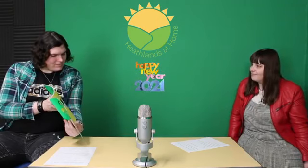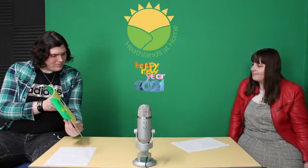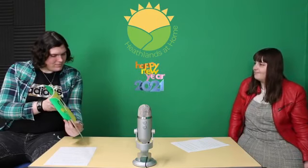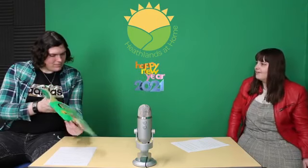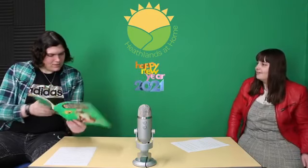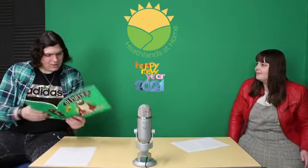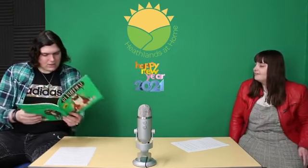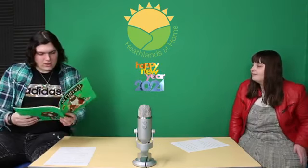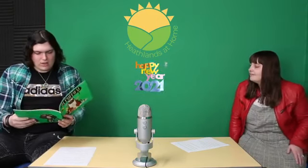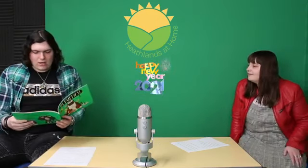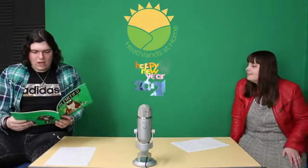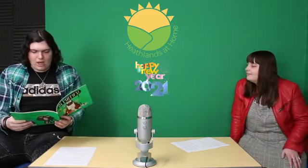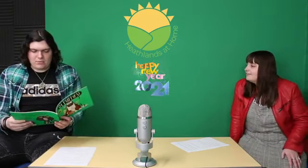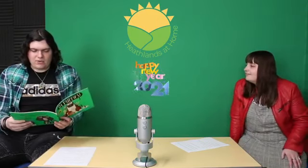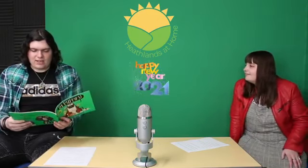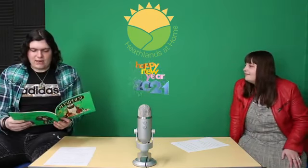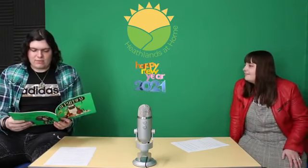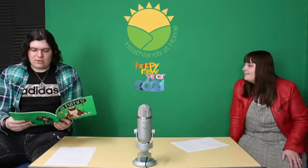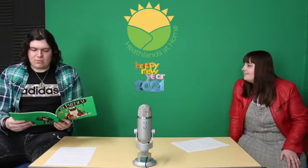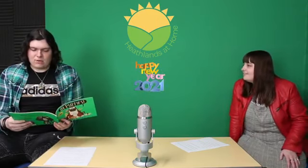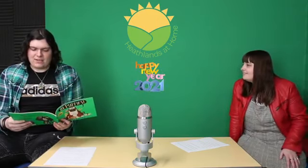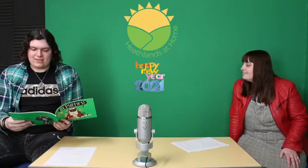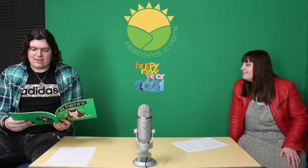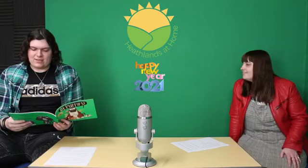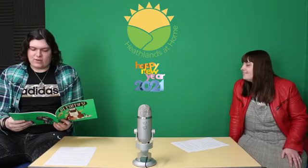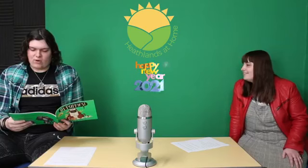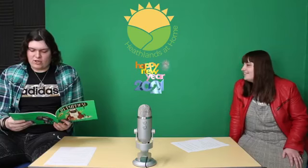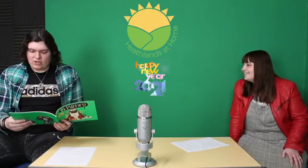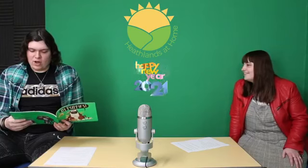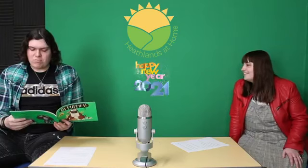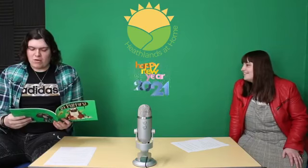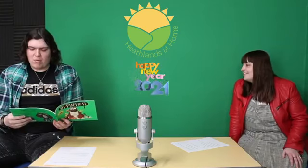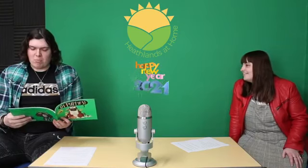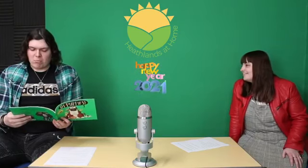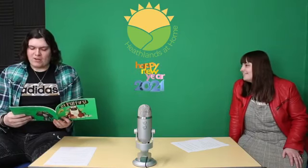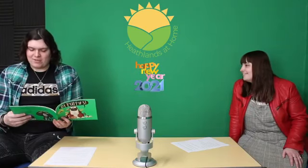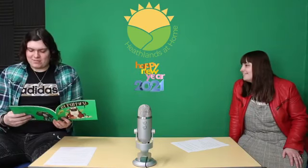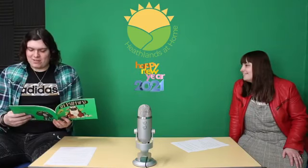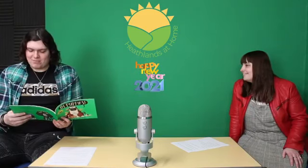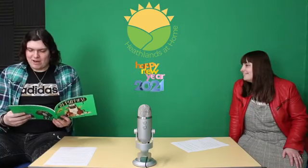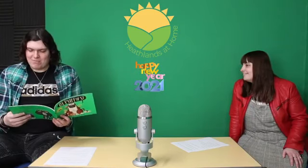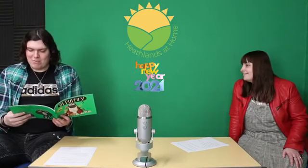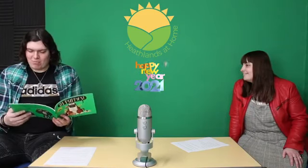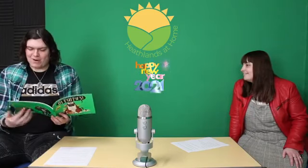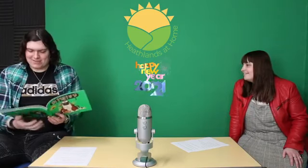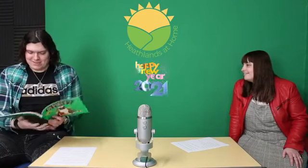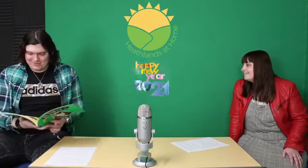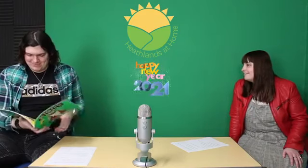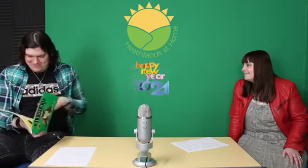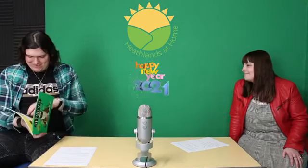frog. I'm looking after some puppies, said the dog. Yep, bark. Yep, yep, bark.